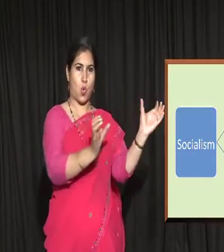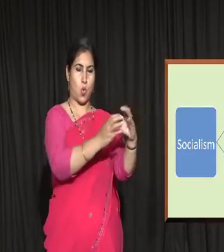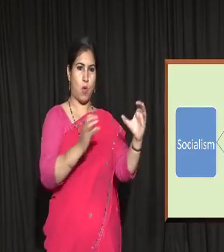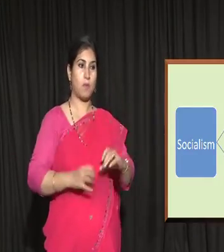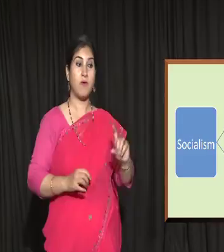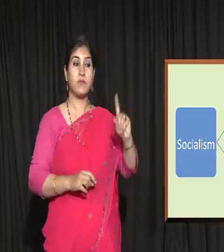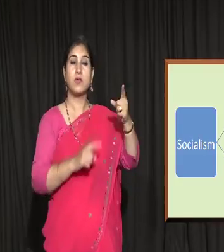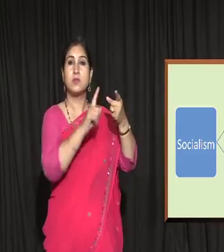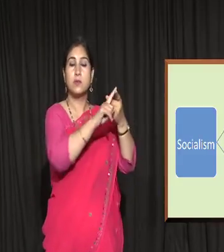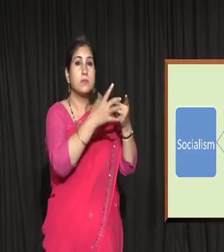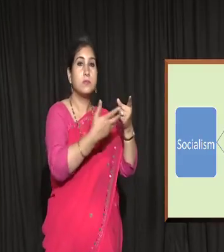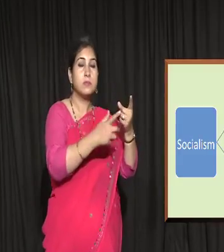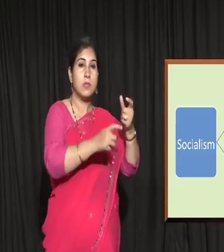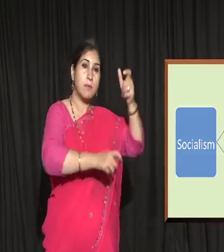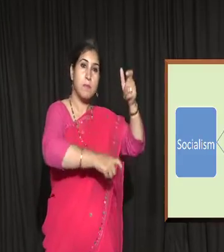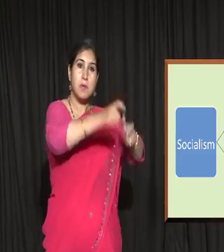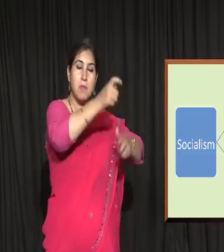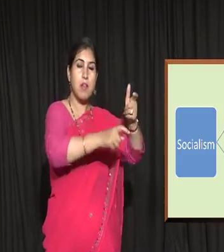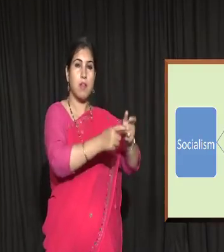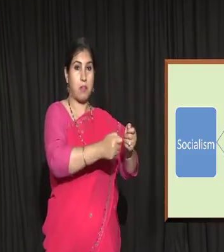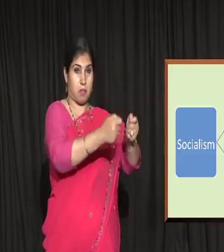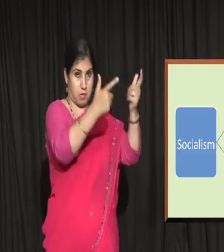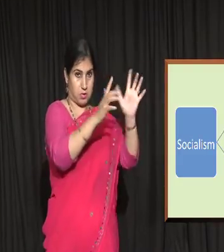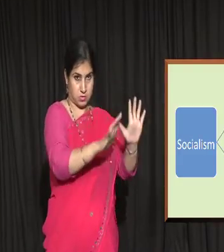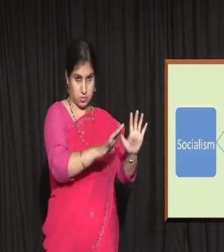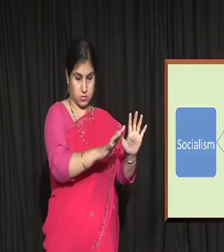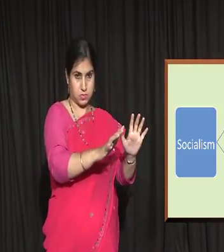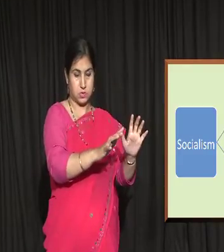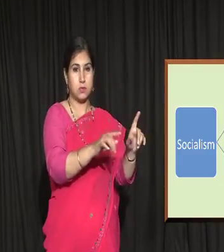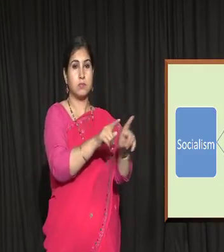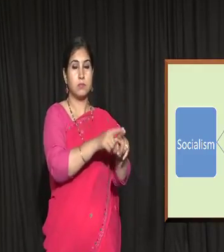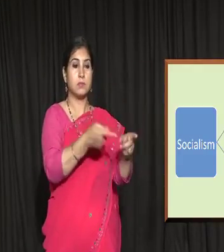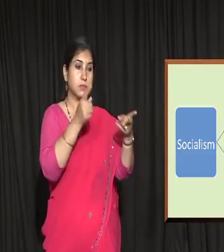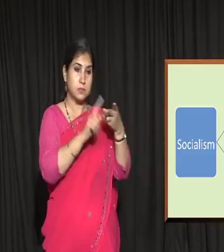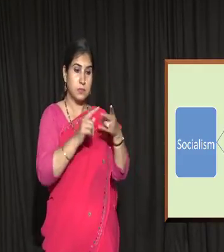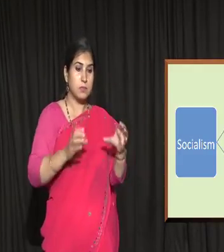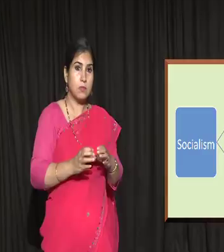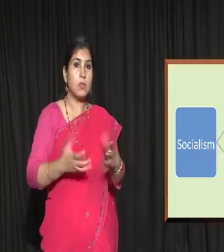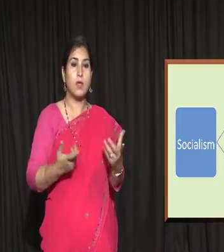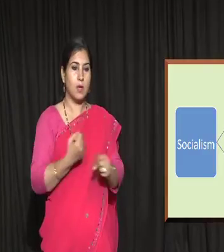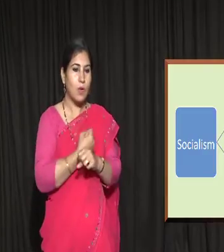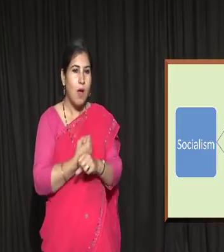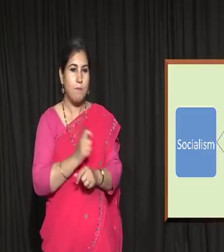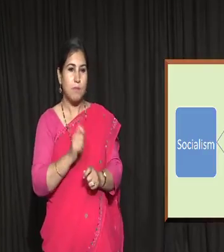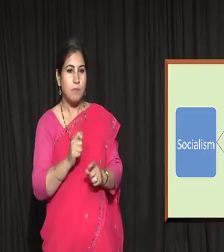The first section was capitalists and the second section was working class.